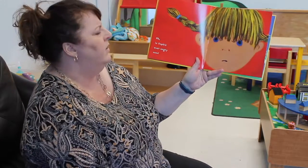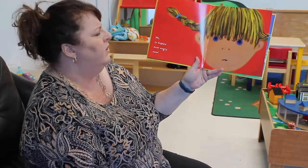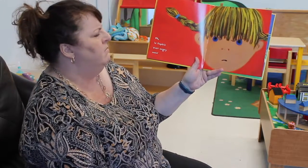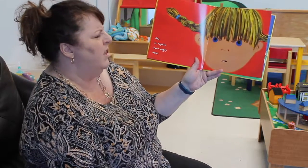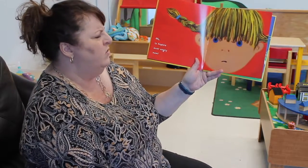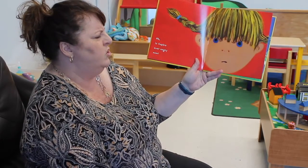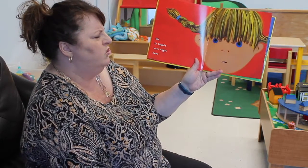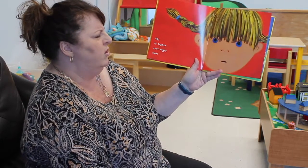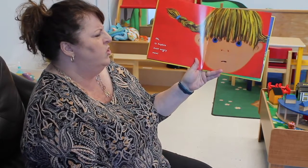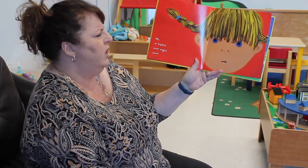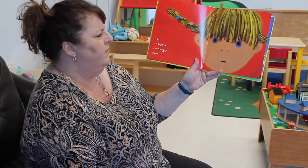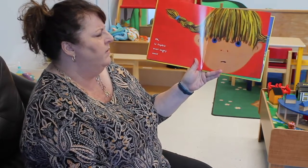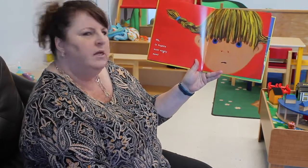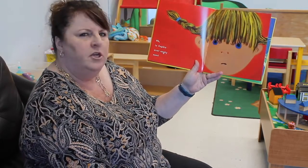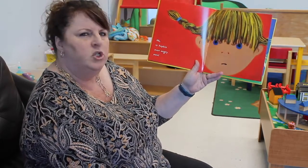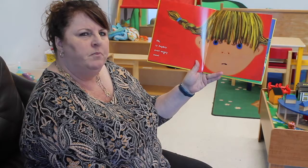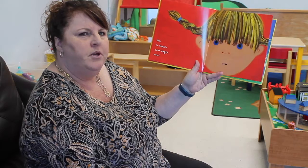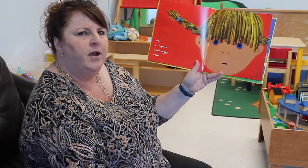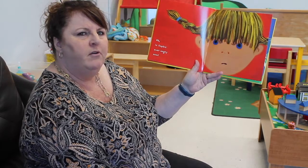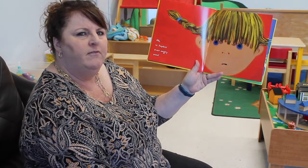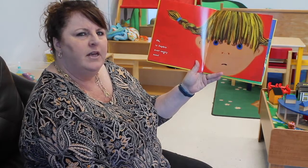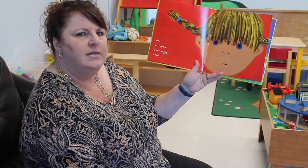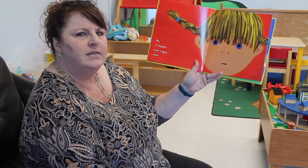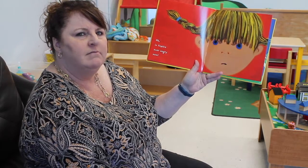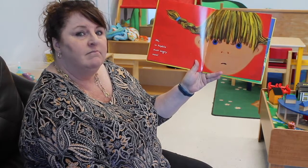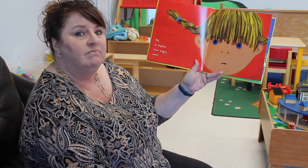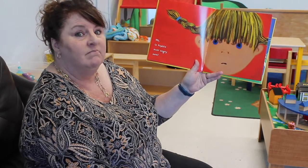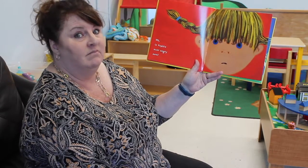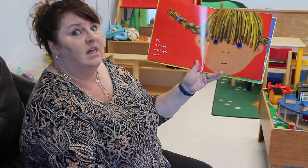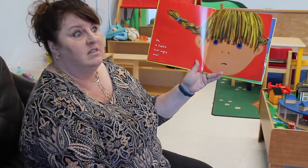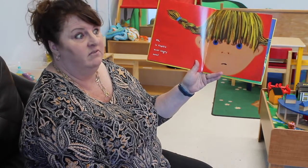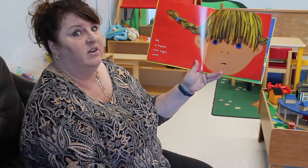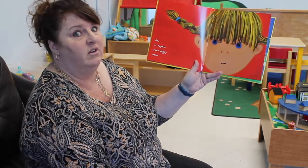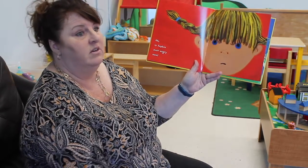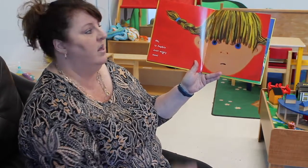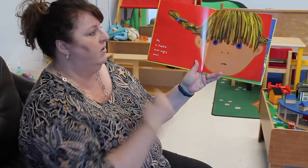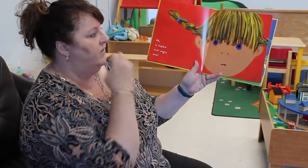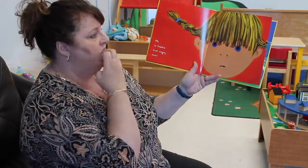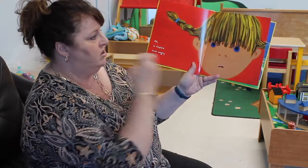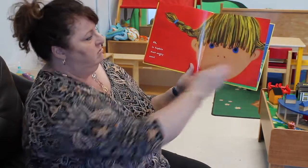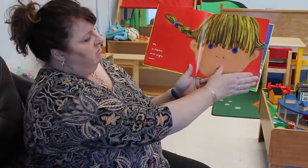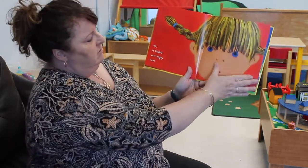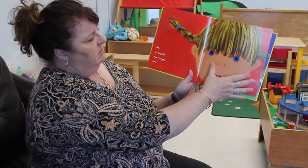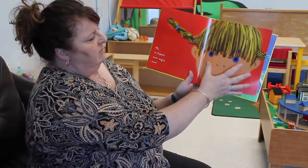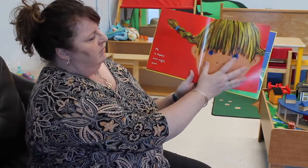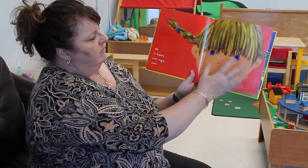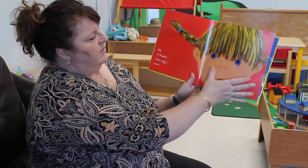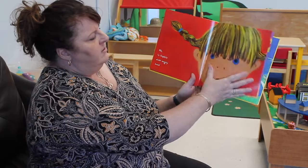her mouth is scrunched up. Can you show me your angry face? That's a very good angry face. Let's see what